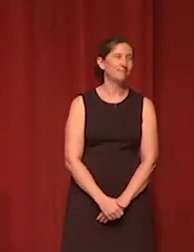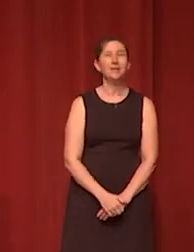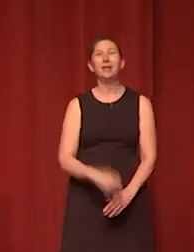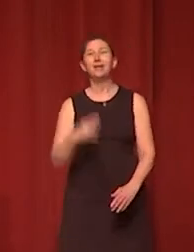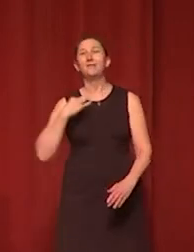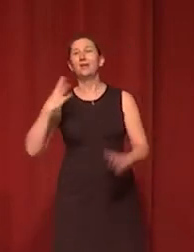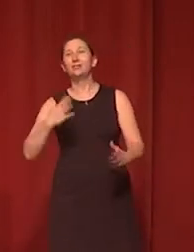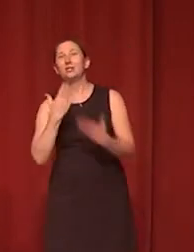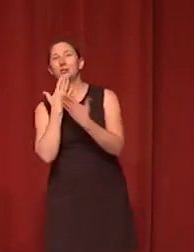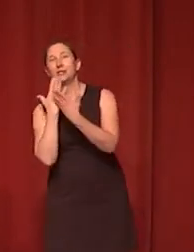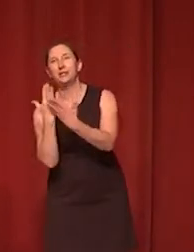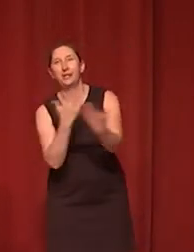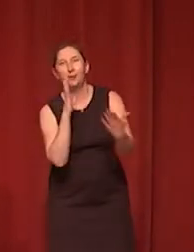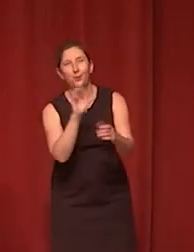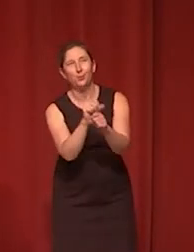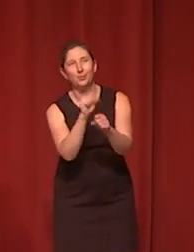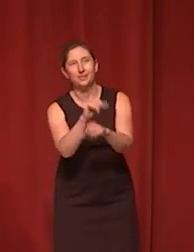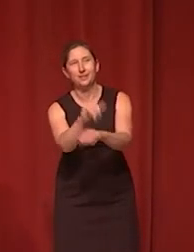tonight.